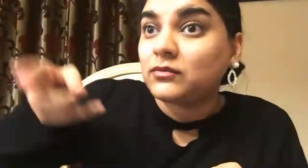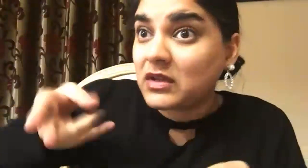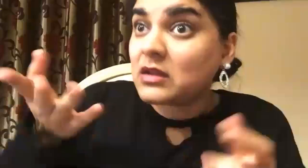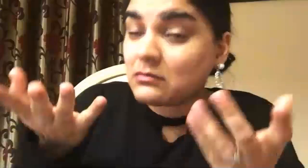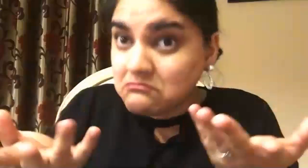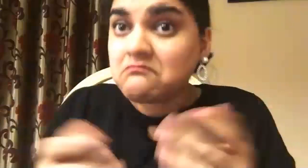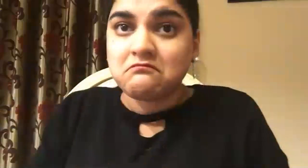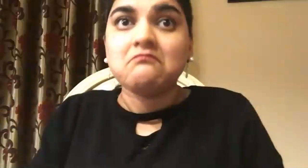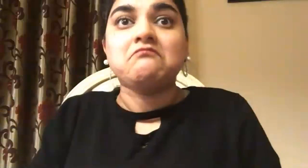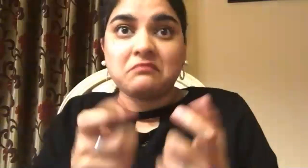benefit.